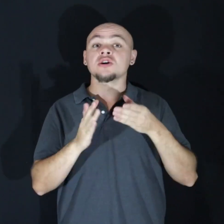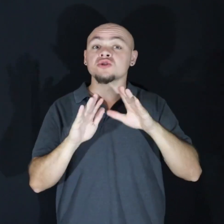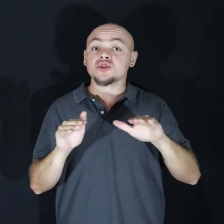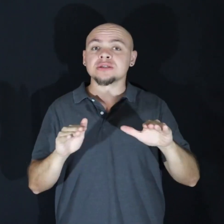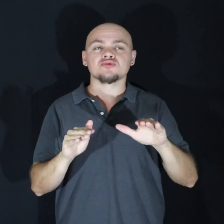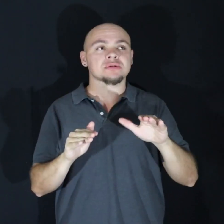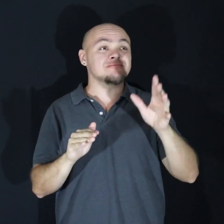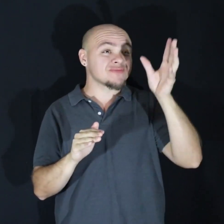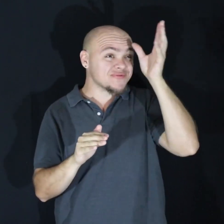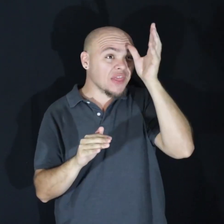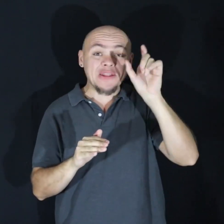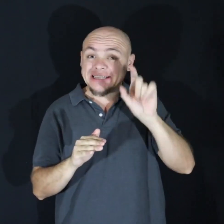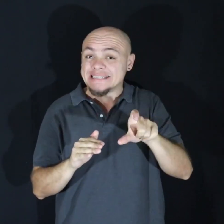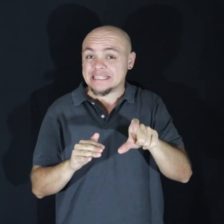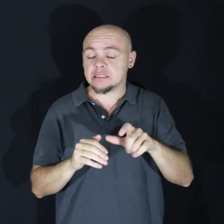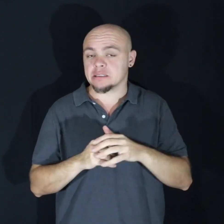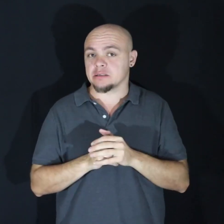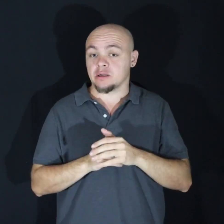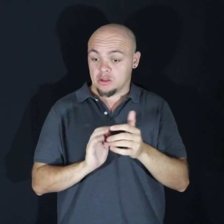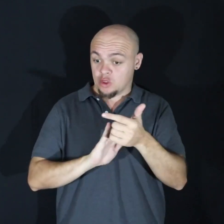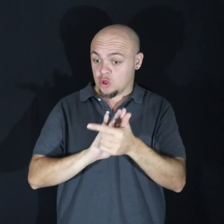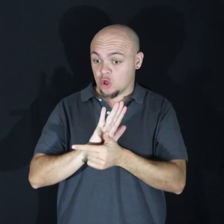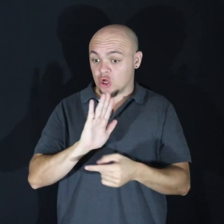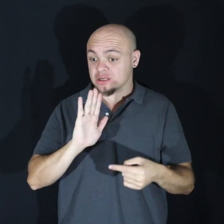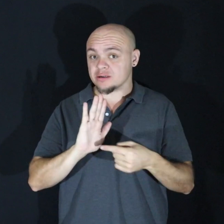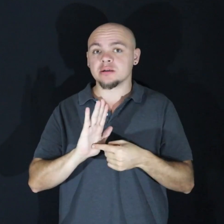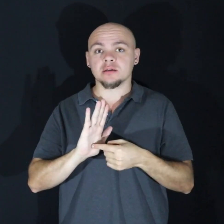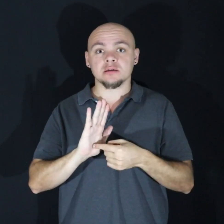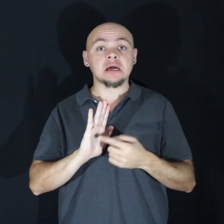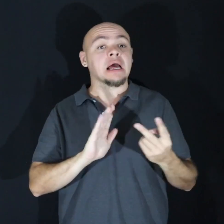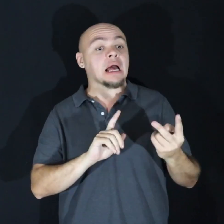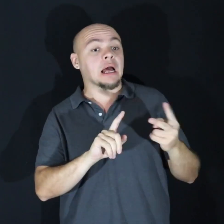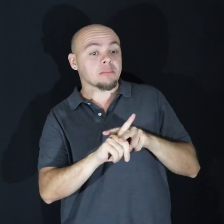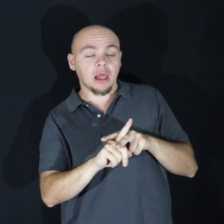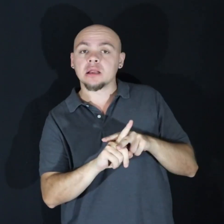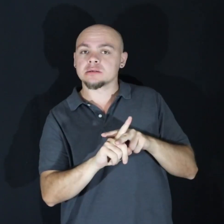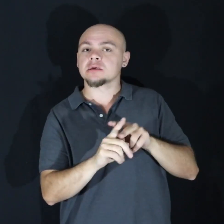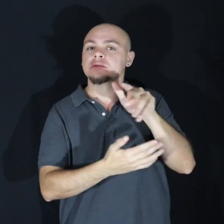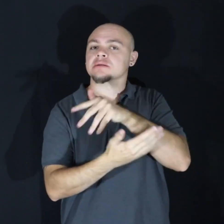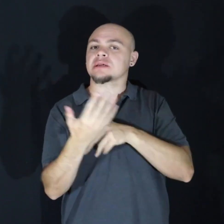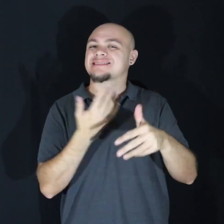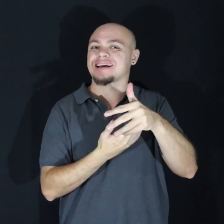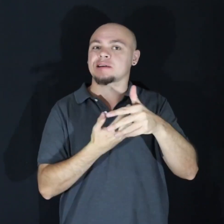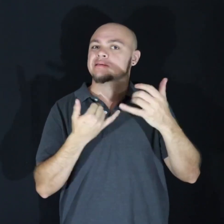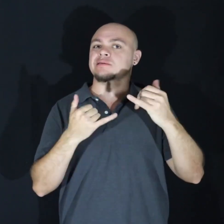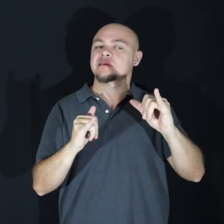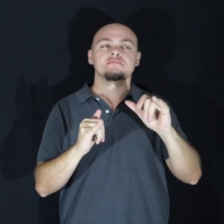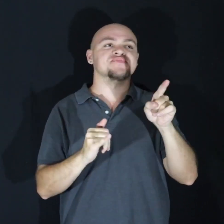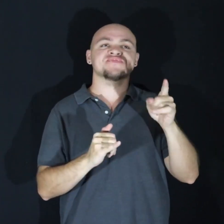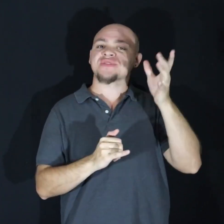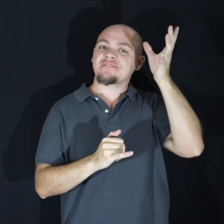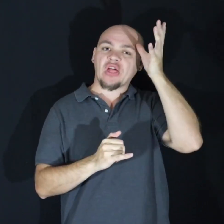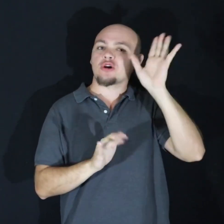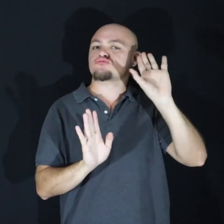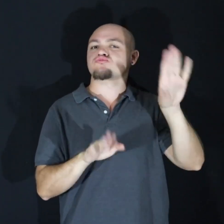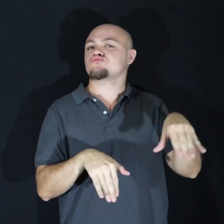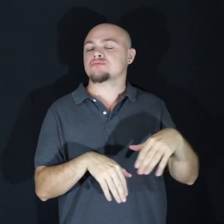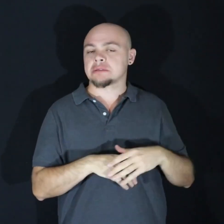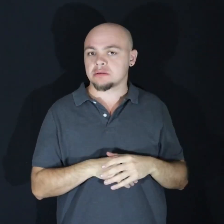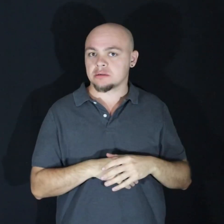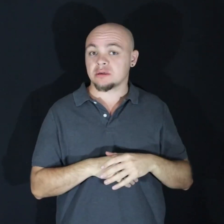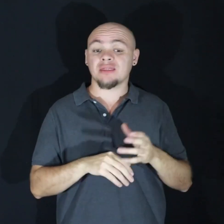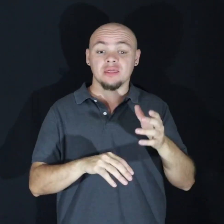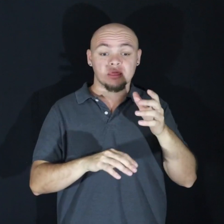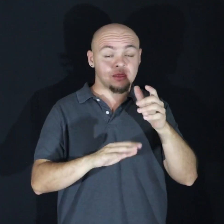need their fathers. The law, its application, and society at large disfavor fathers. The law is